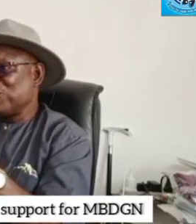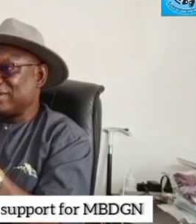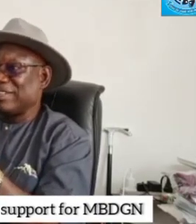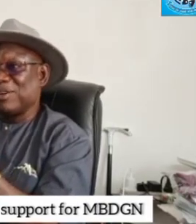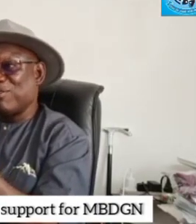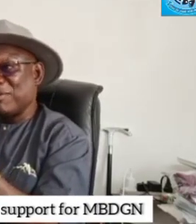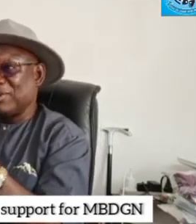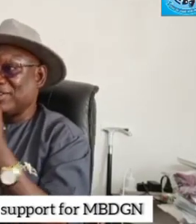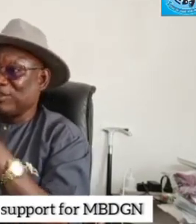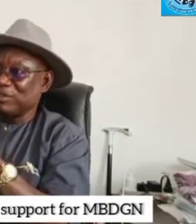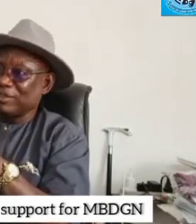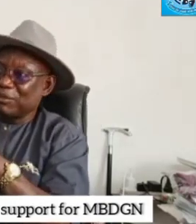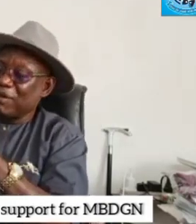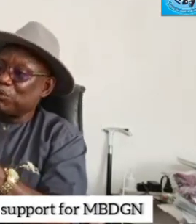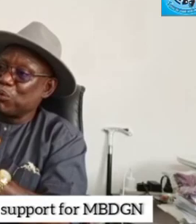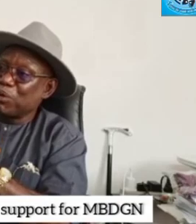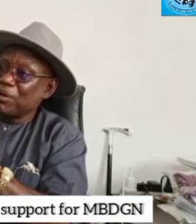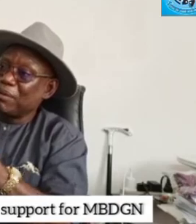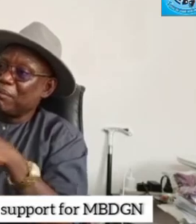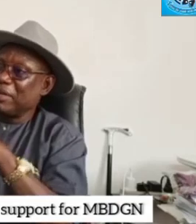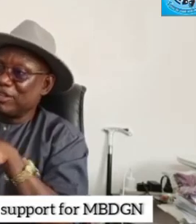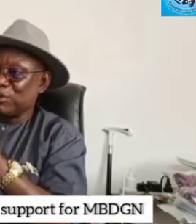Because we know it comes from